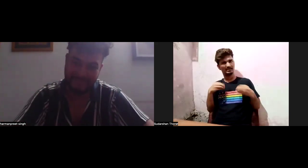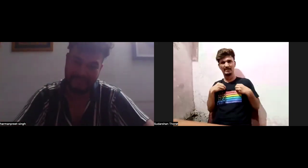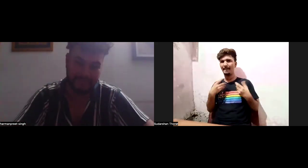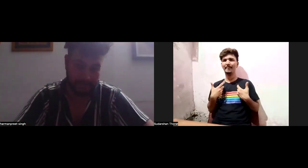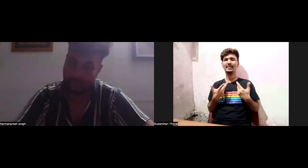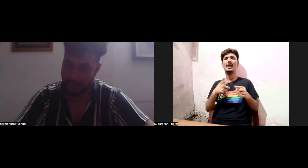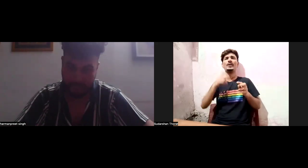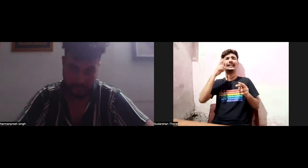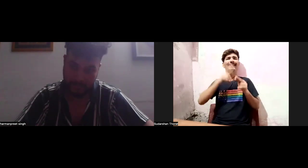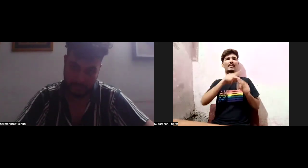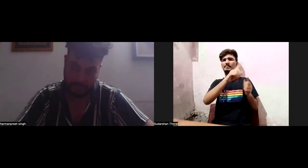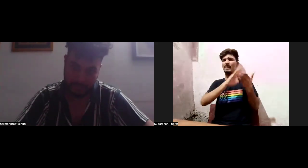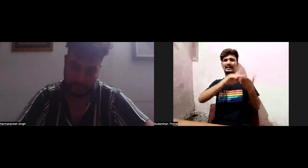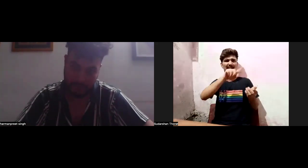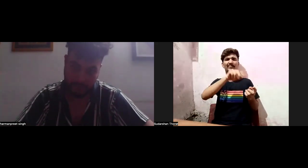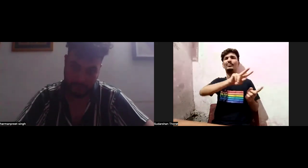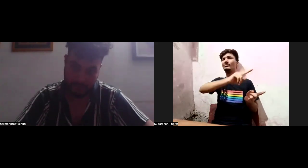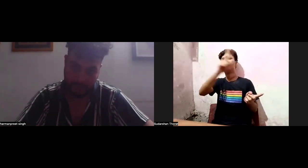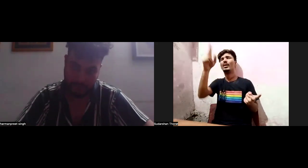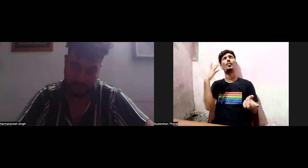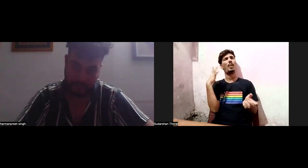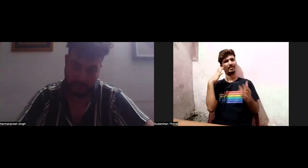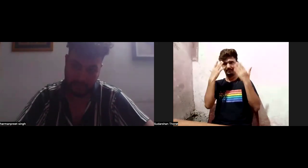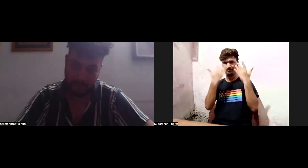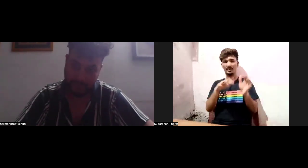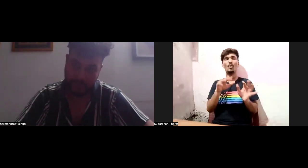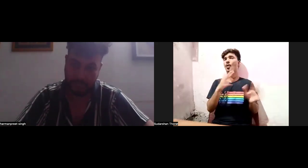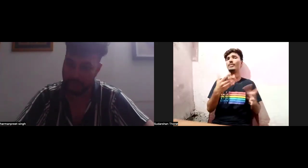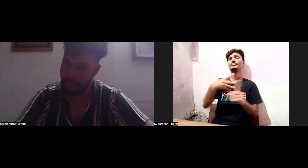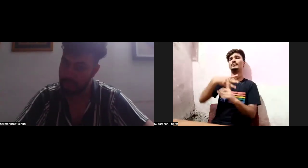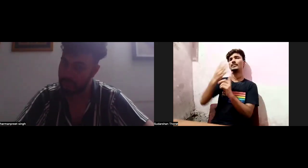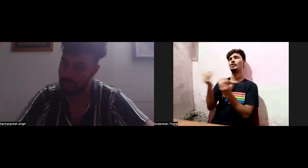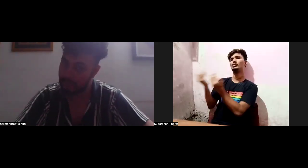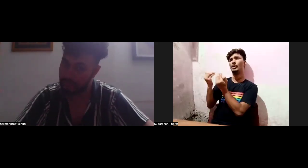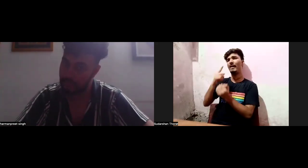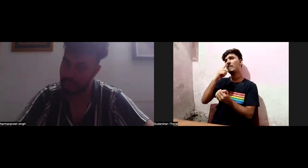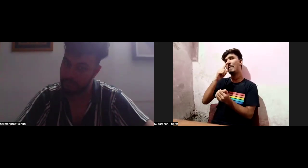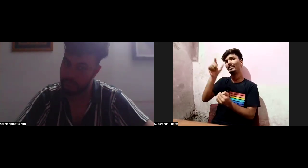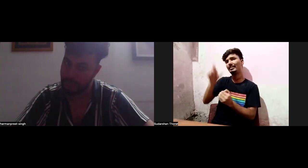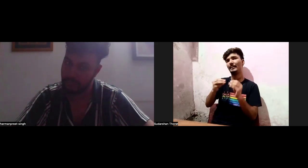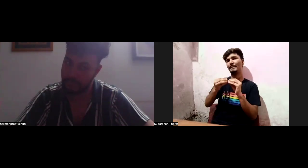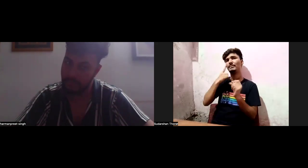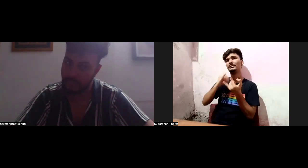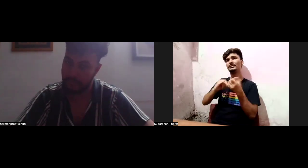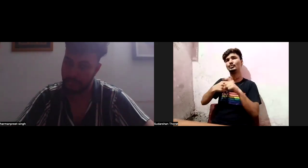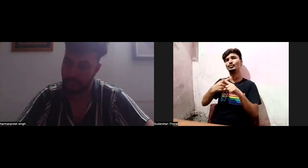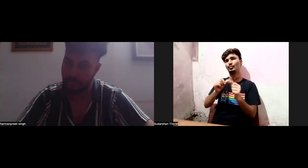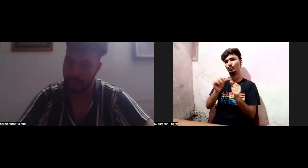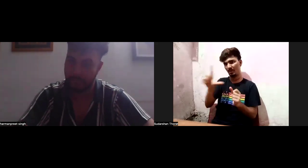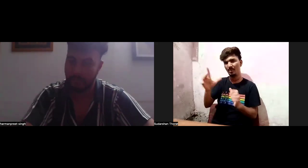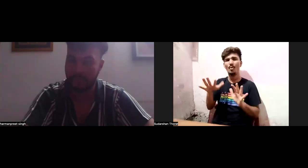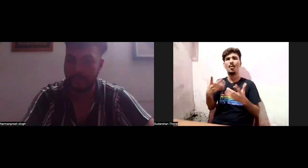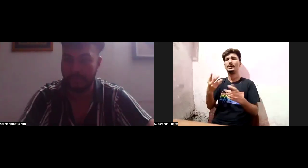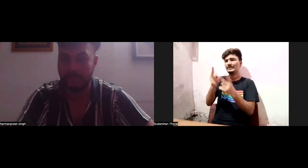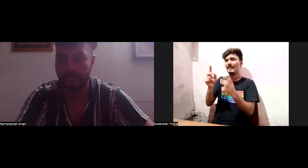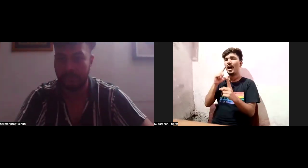uh, to be wife that yeah, I am a bisexual person. Whether if she is okay with that, she can come with me.